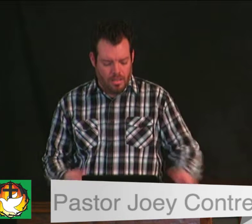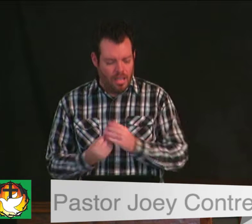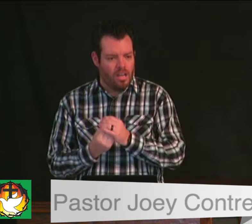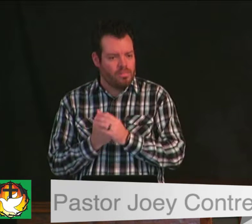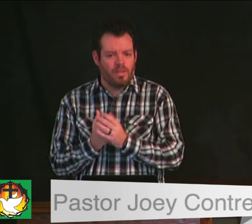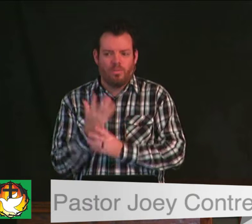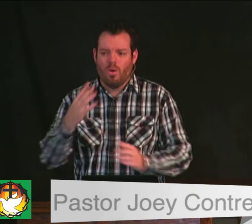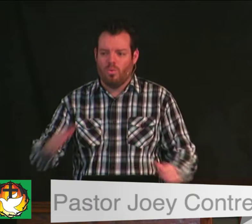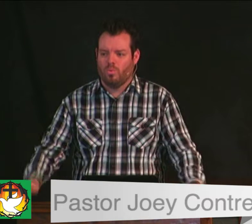It helps me grow.